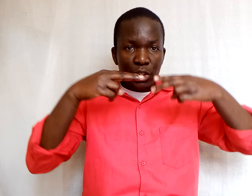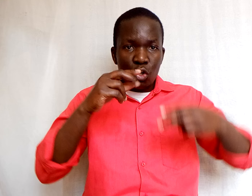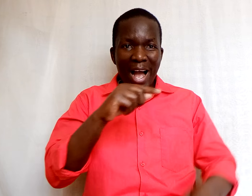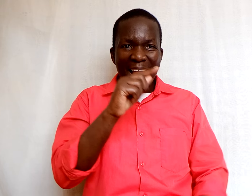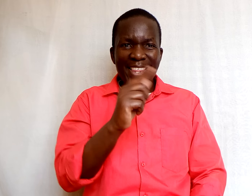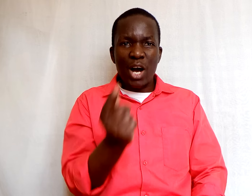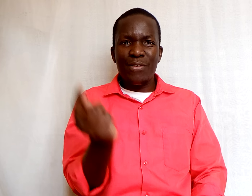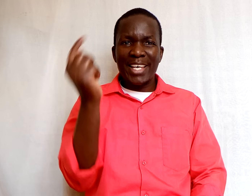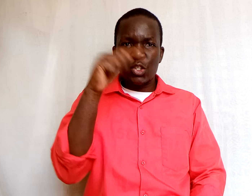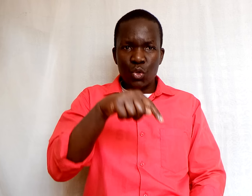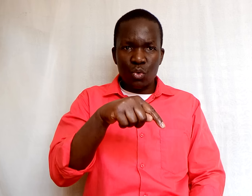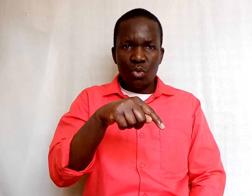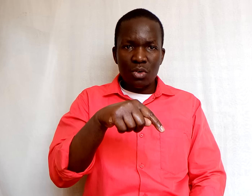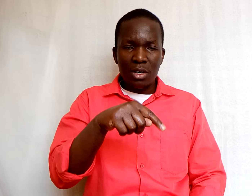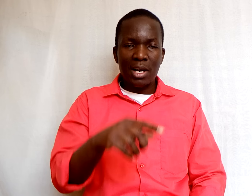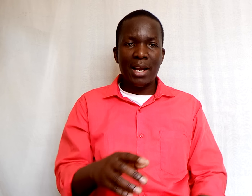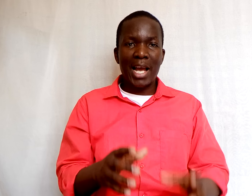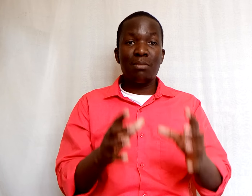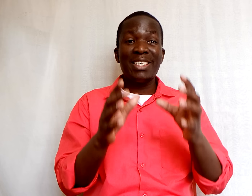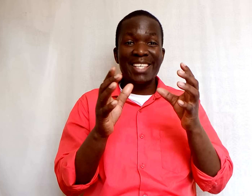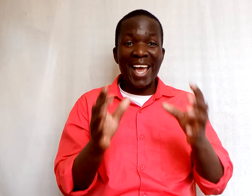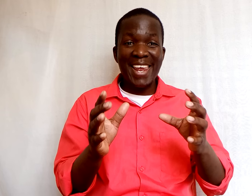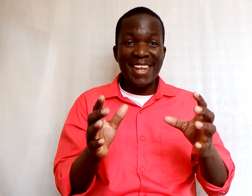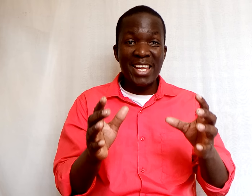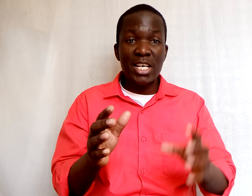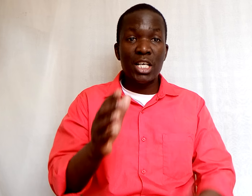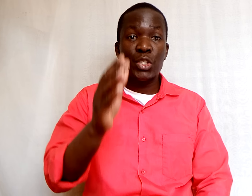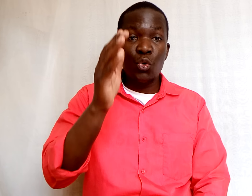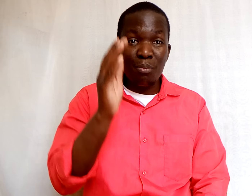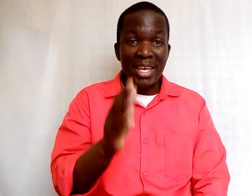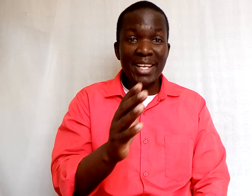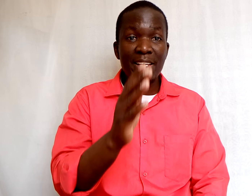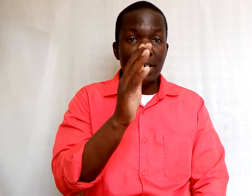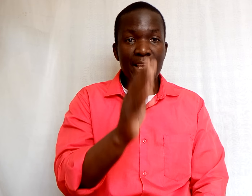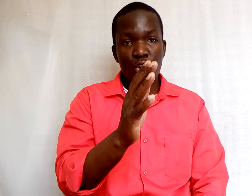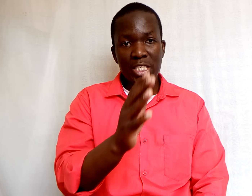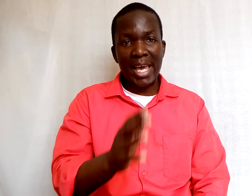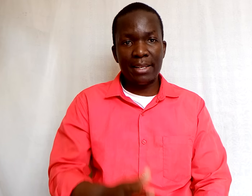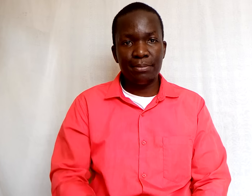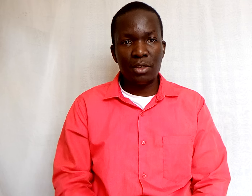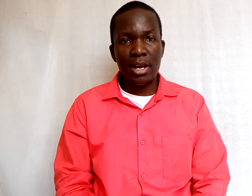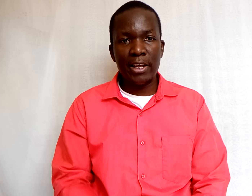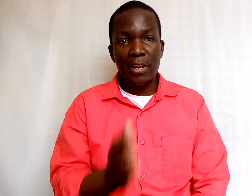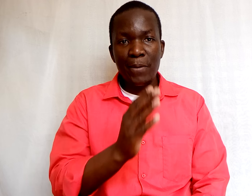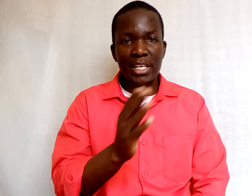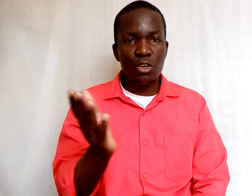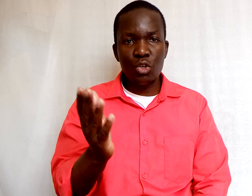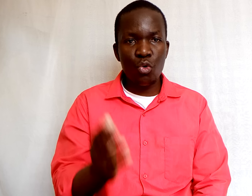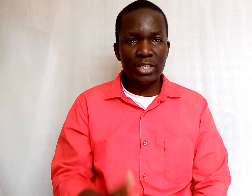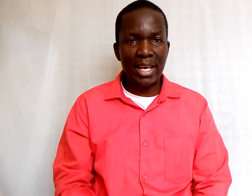So either of the two can be signed to mean the hotel, depending on who is